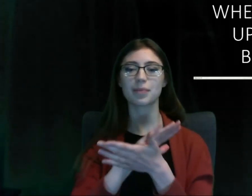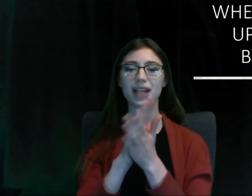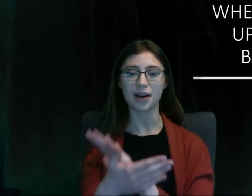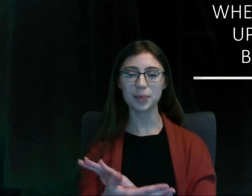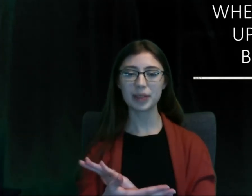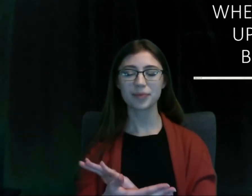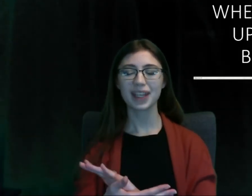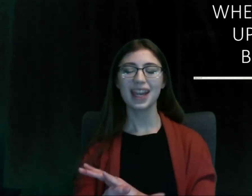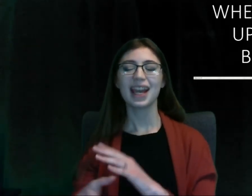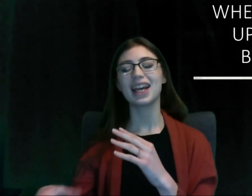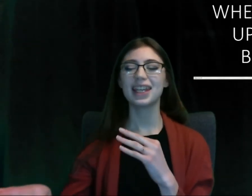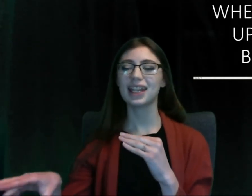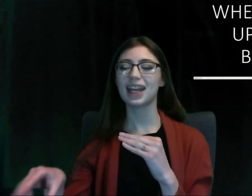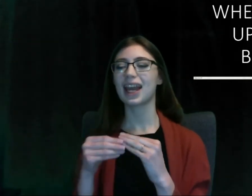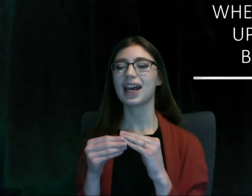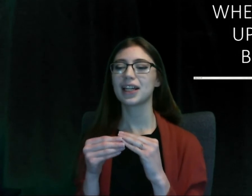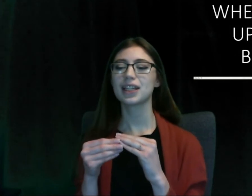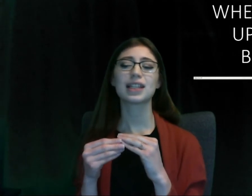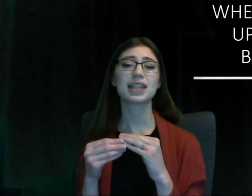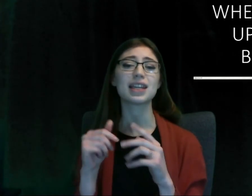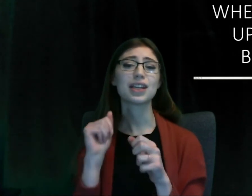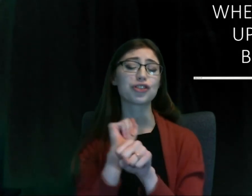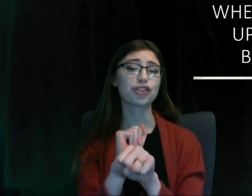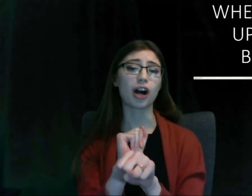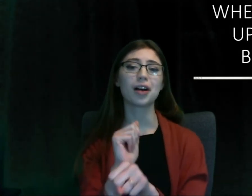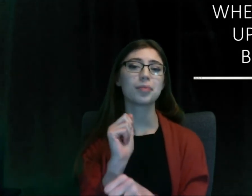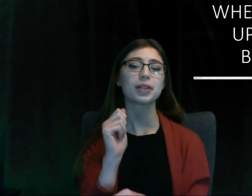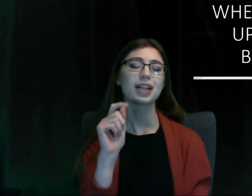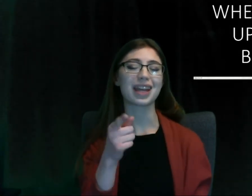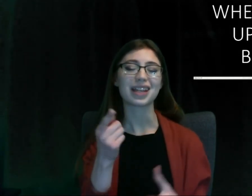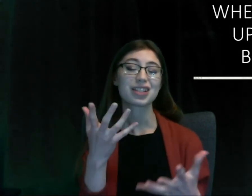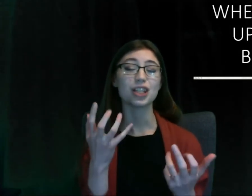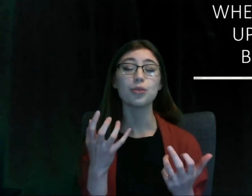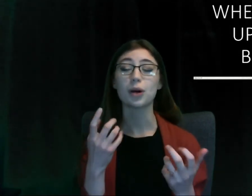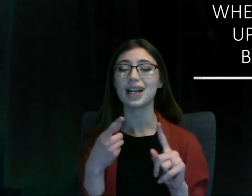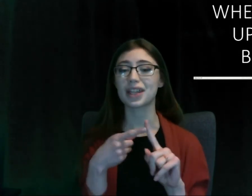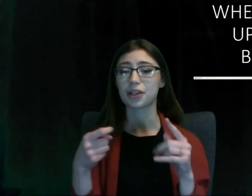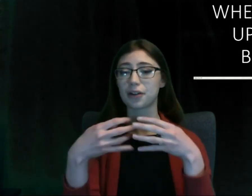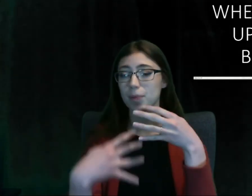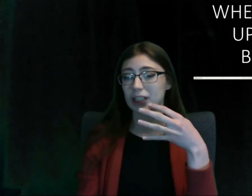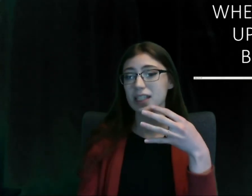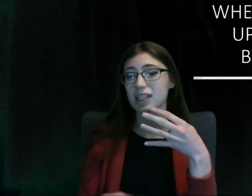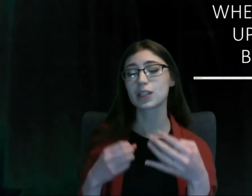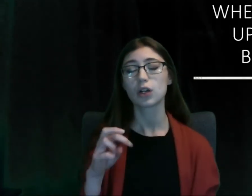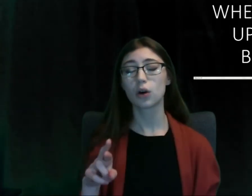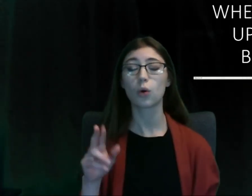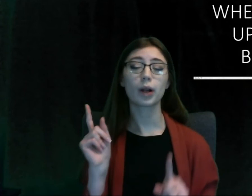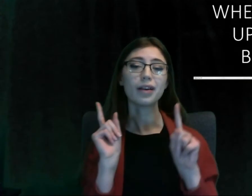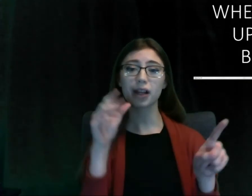become, and then add the job that you want either from the list or go and